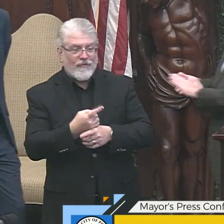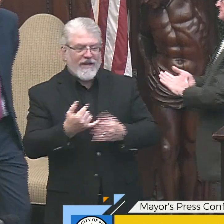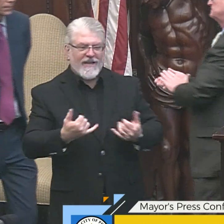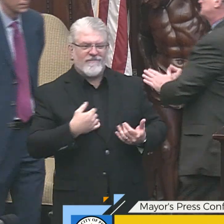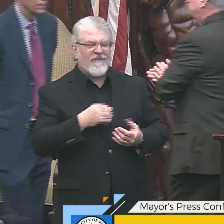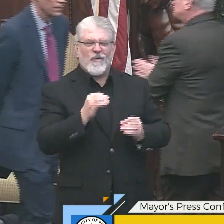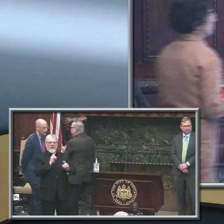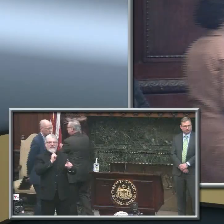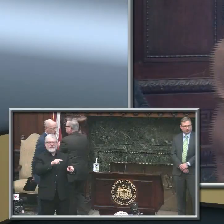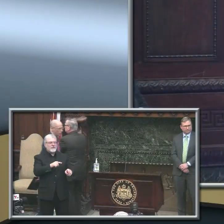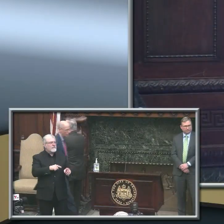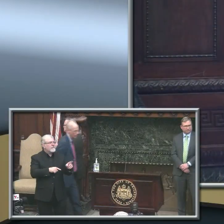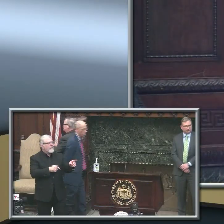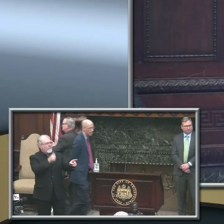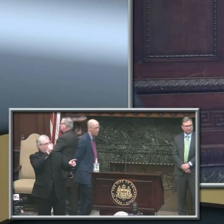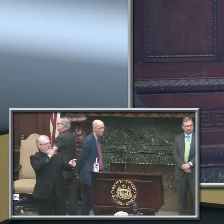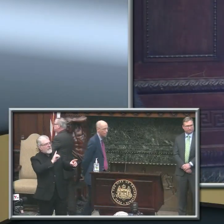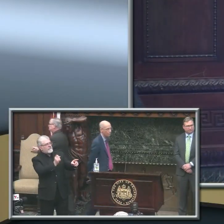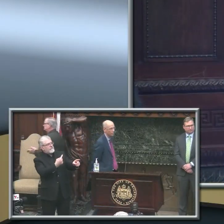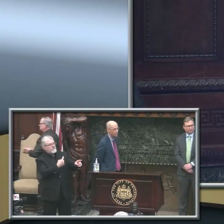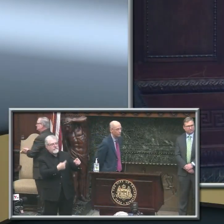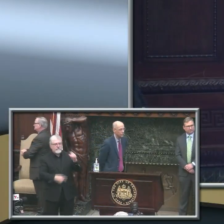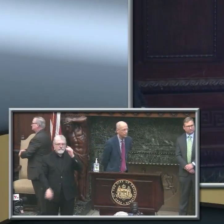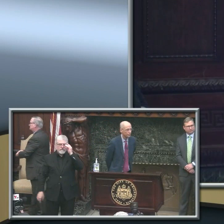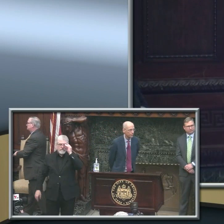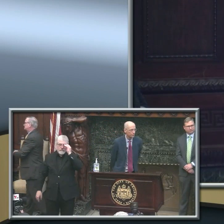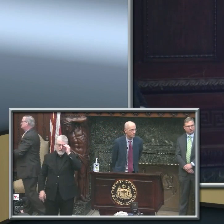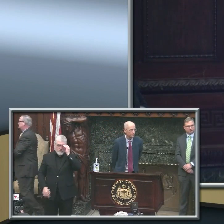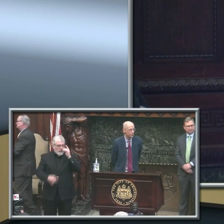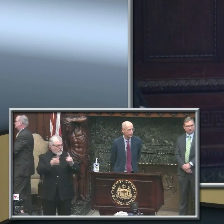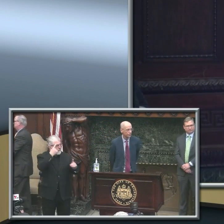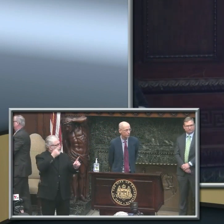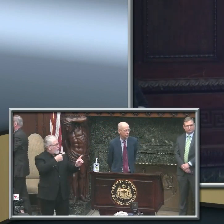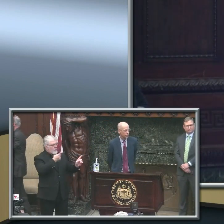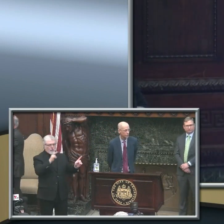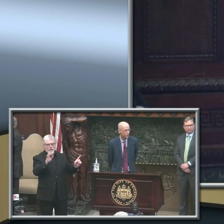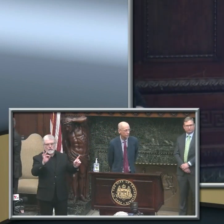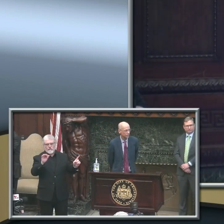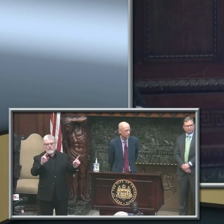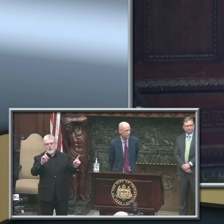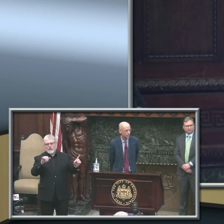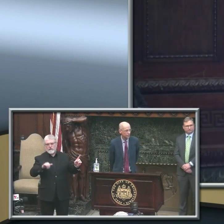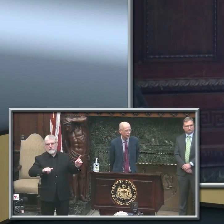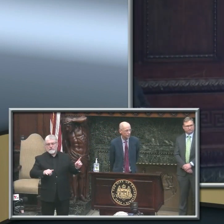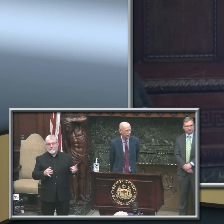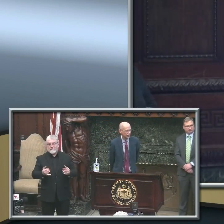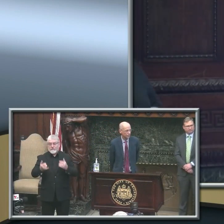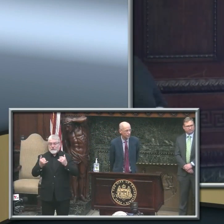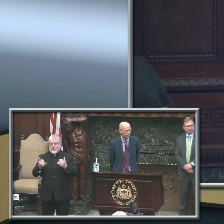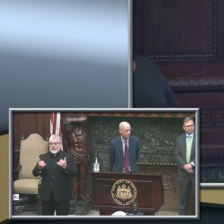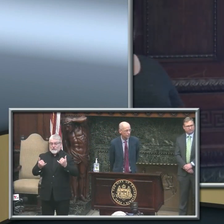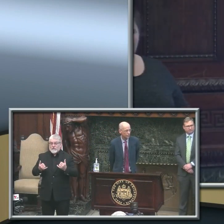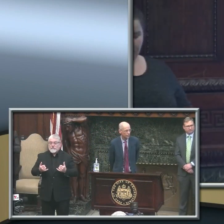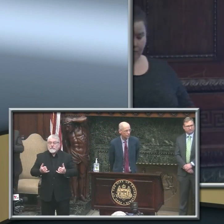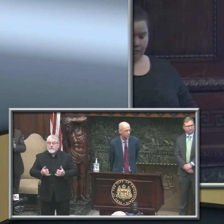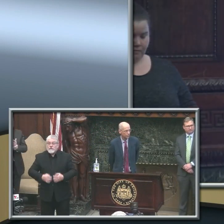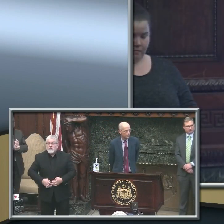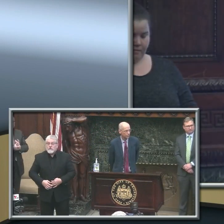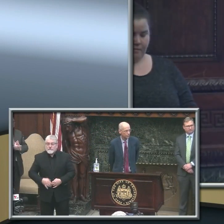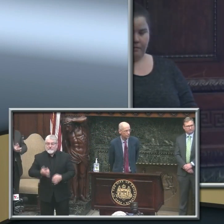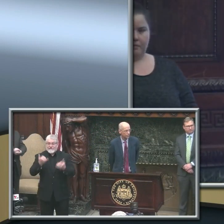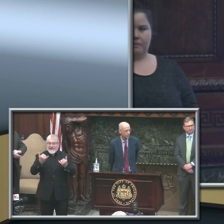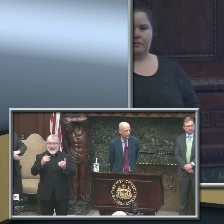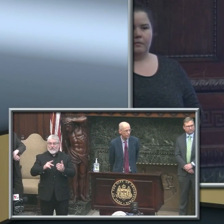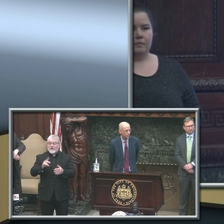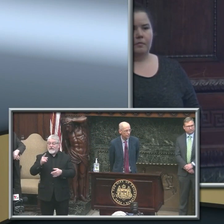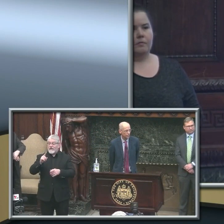Farley, between yesterday and today, the positive tests have doubled. We have asked about the beds. We haven't really gotten a concrete